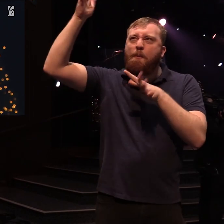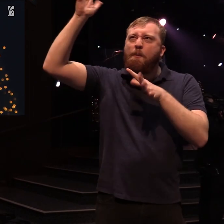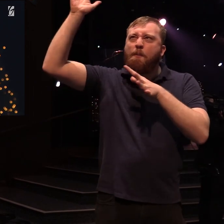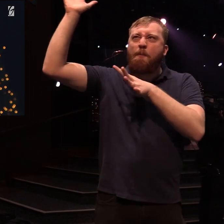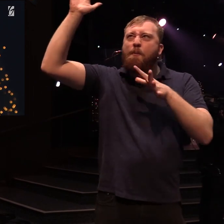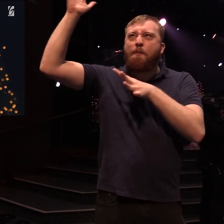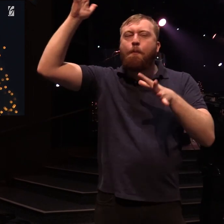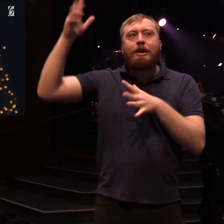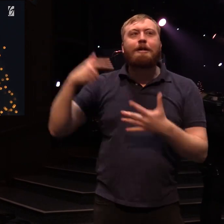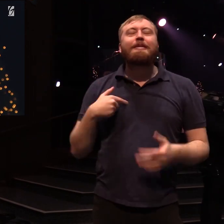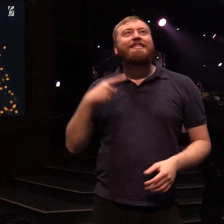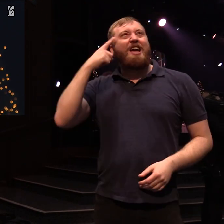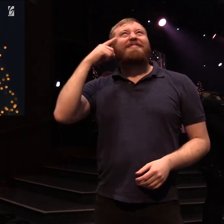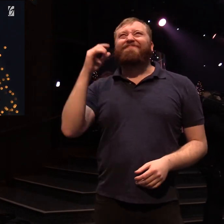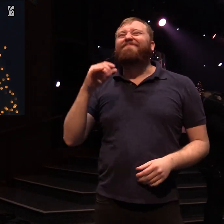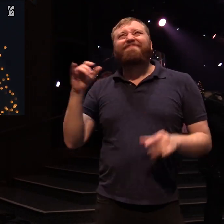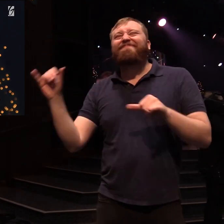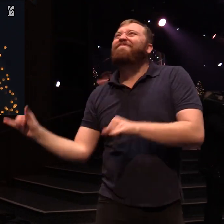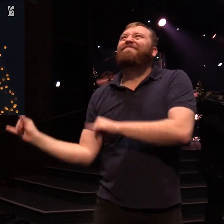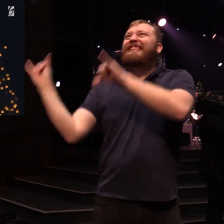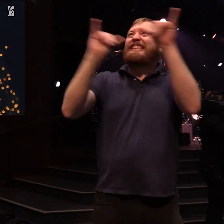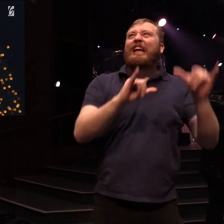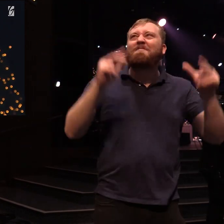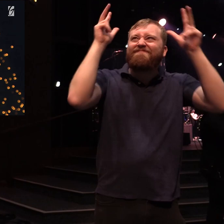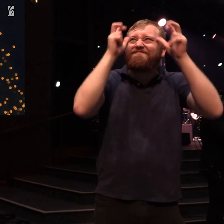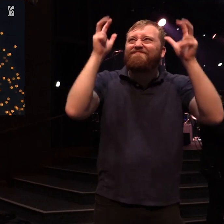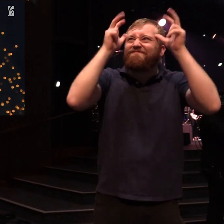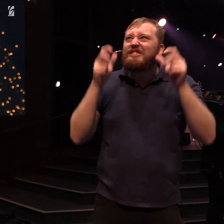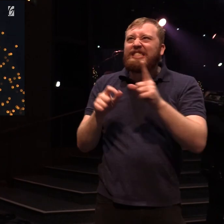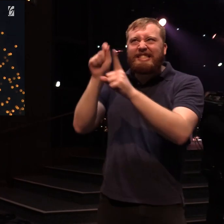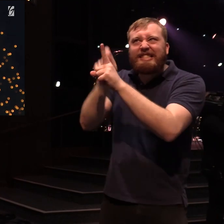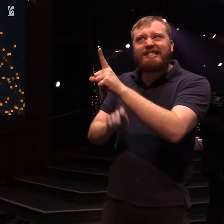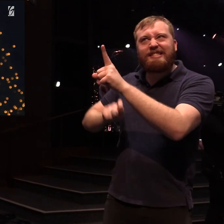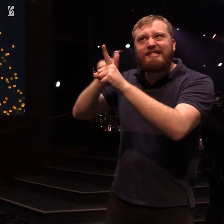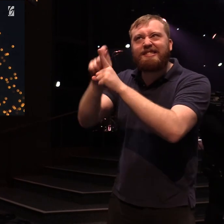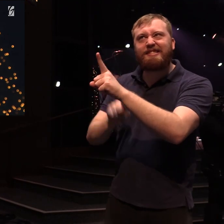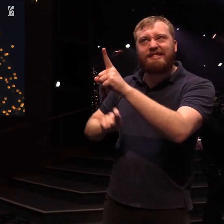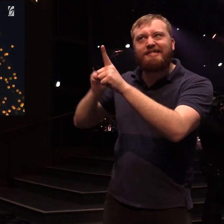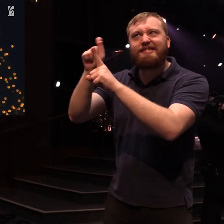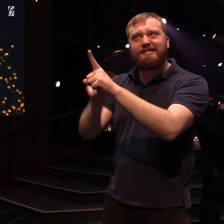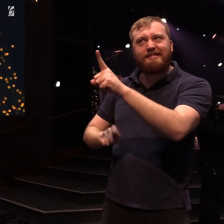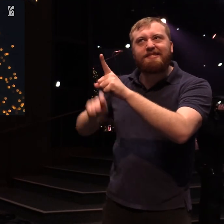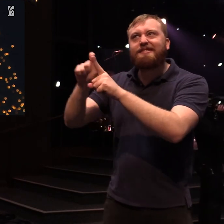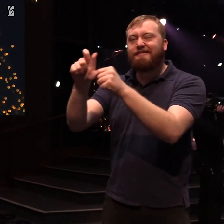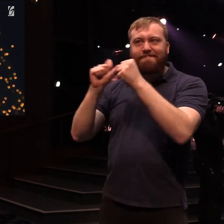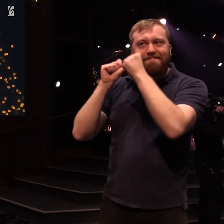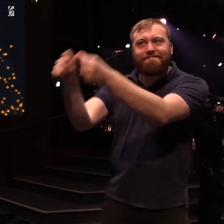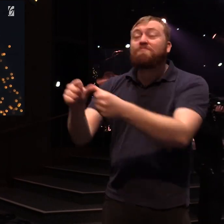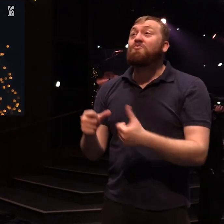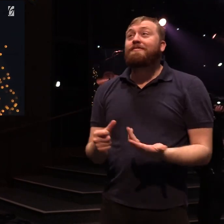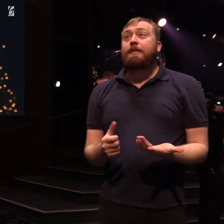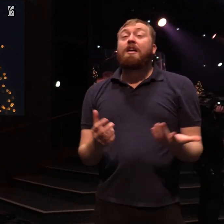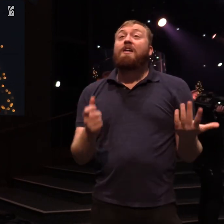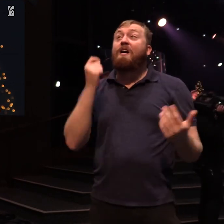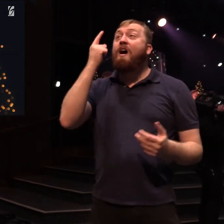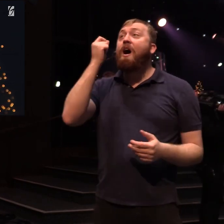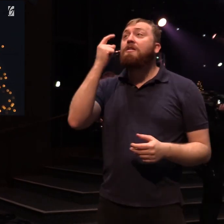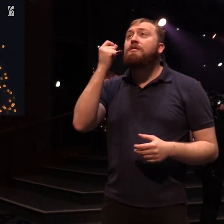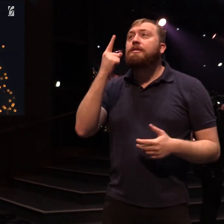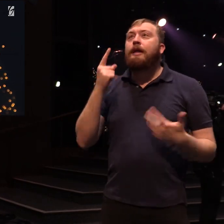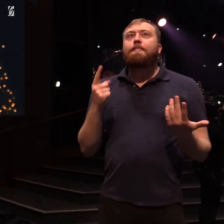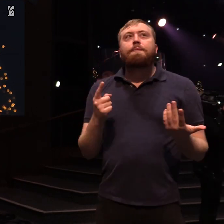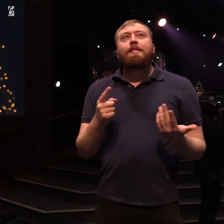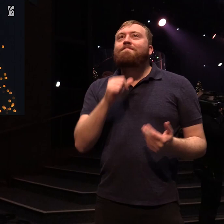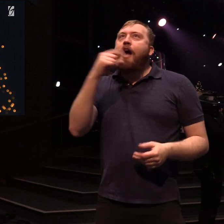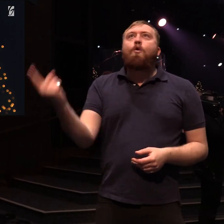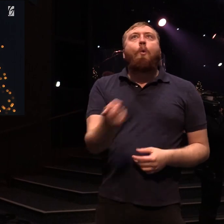similar that is to the enemy. The enemy comes and wants to fight at you all day long. Now, what I'm about to say isn't necessarily true when I'm cycling,